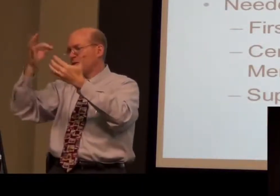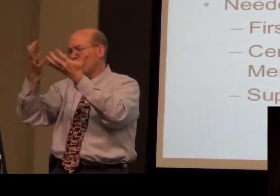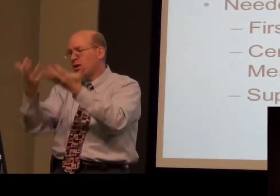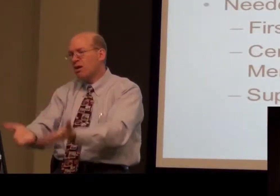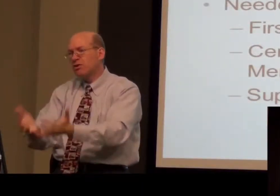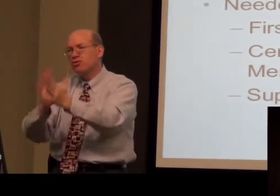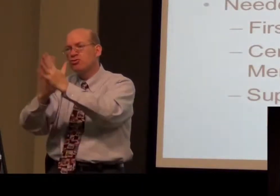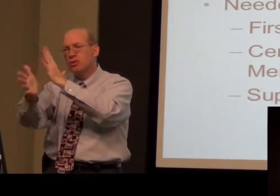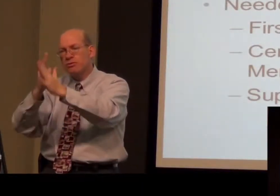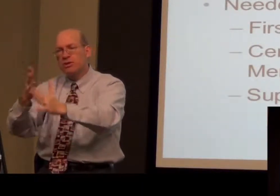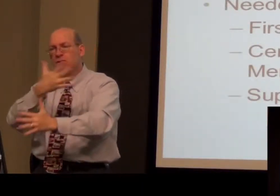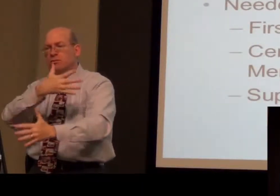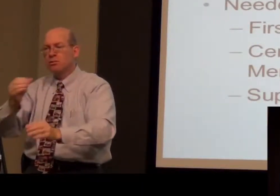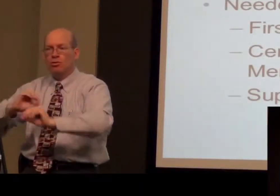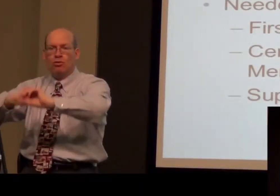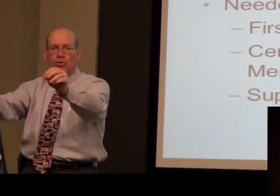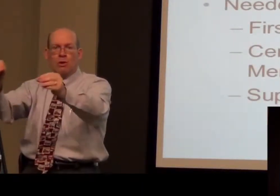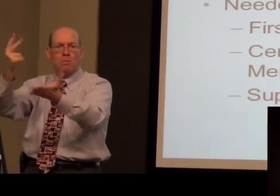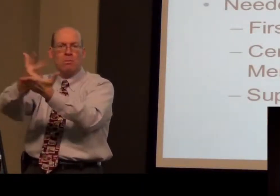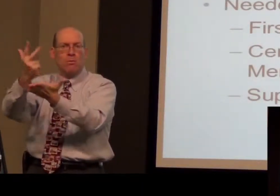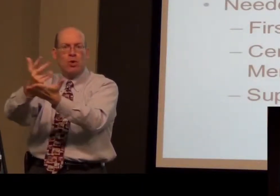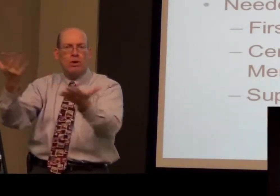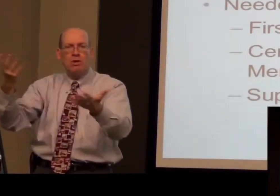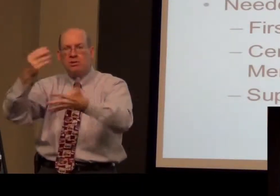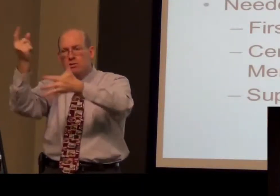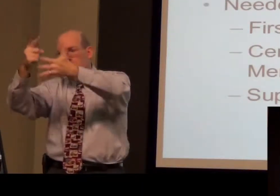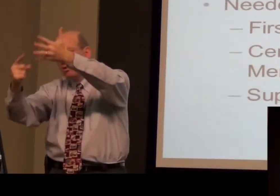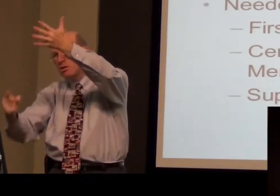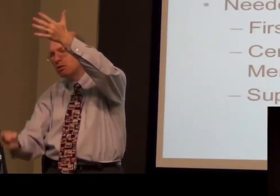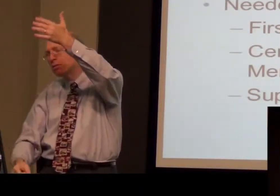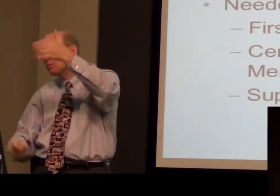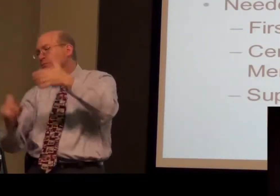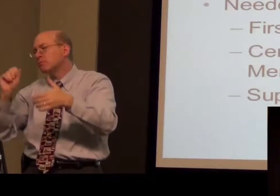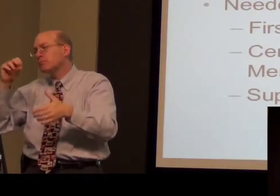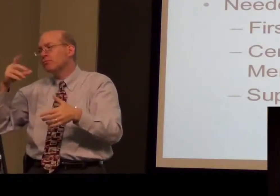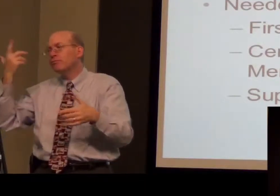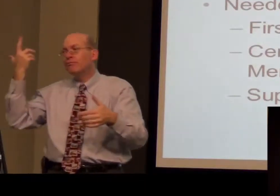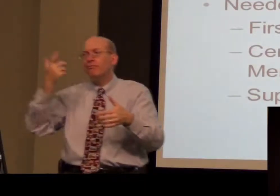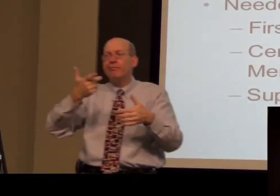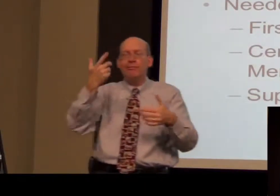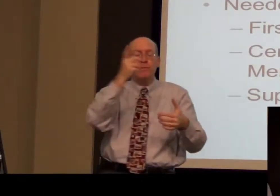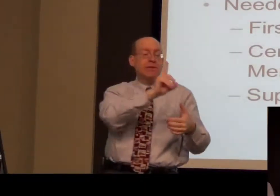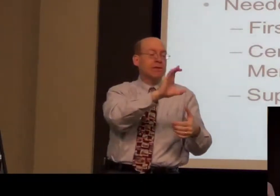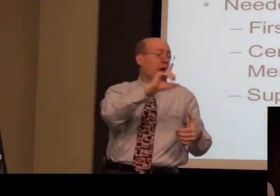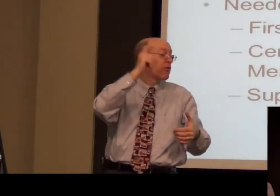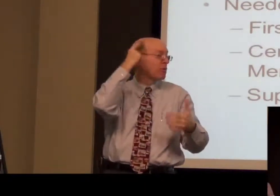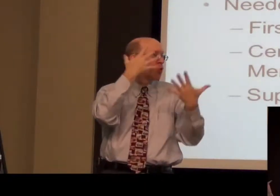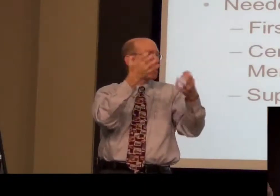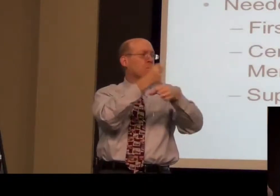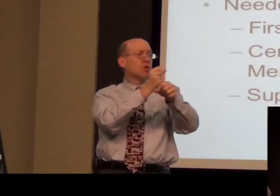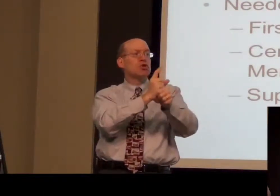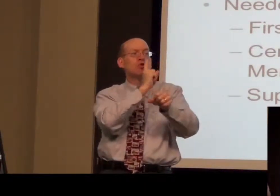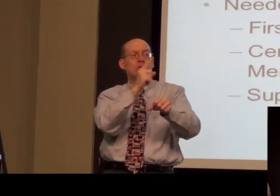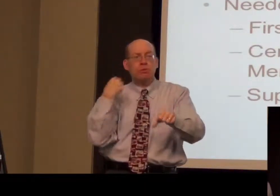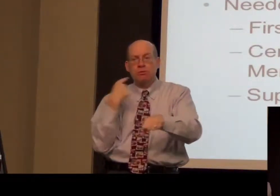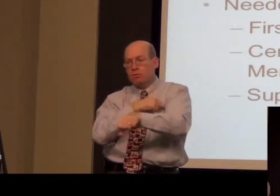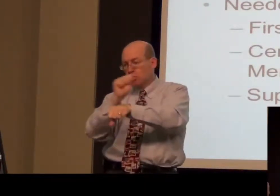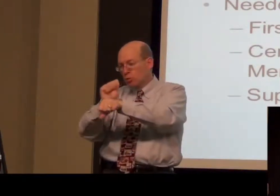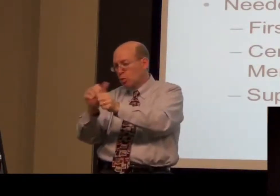but then the local community gets upset because they have nowhere to park. It's noisy, there's traffic. So DC wants to